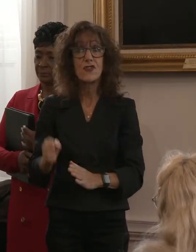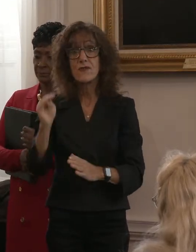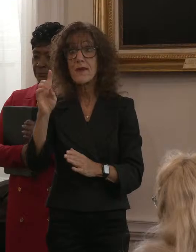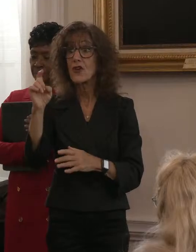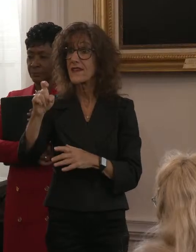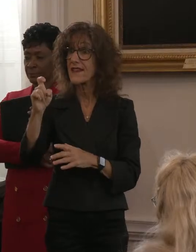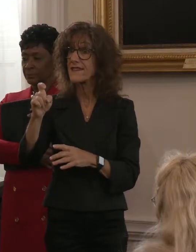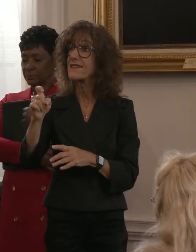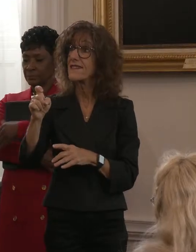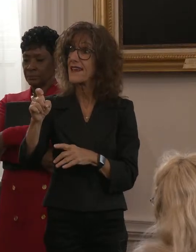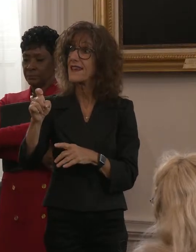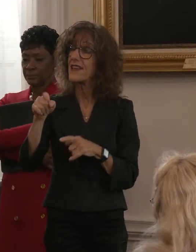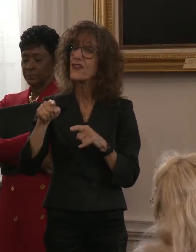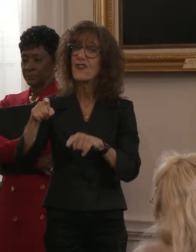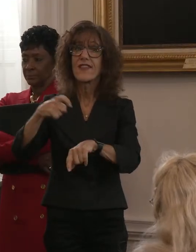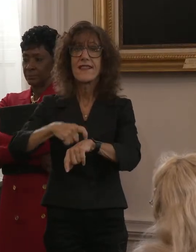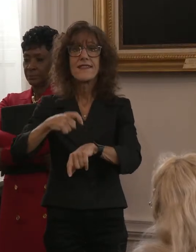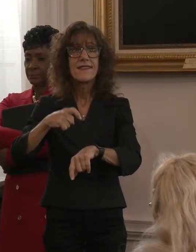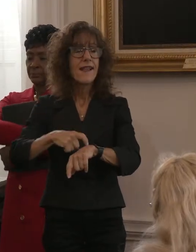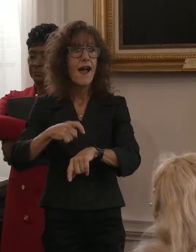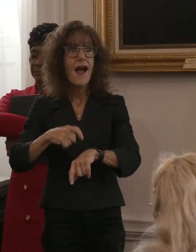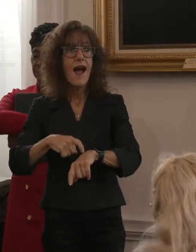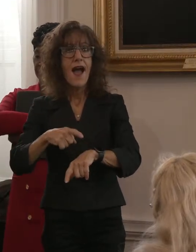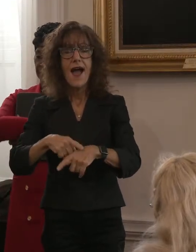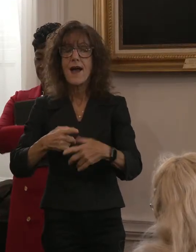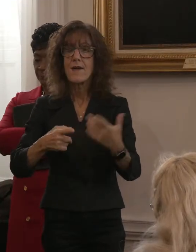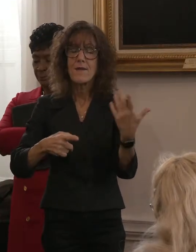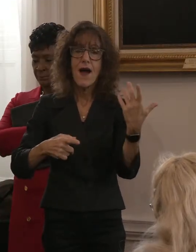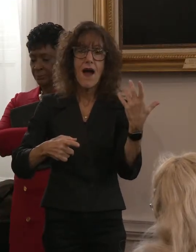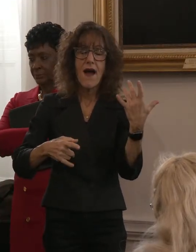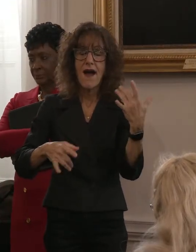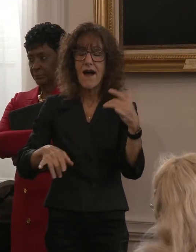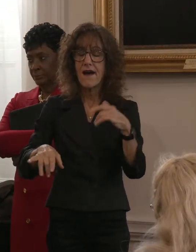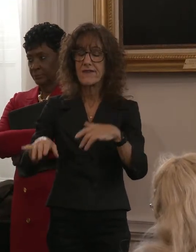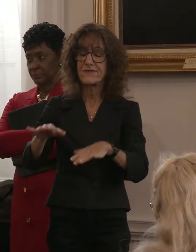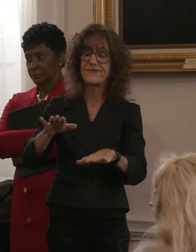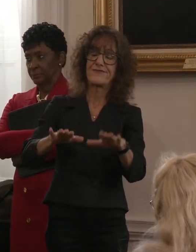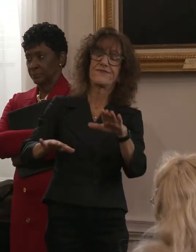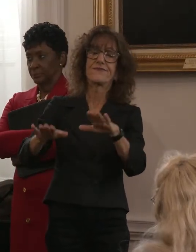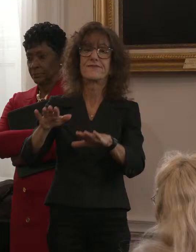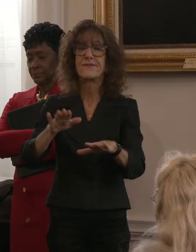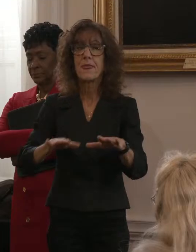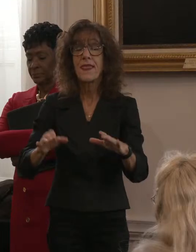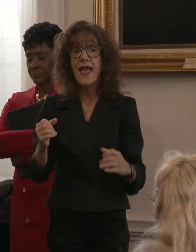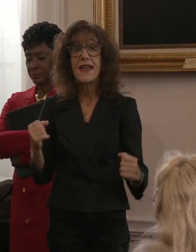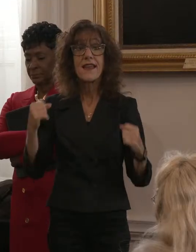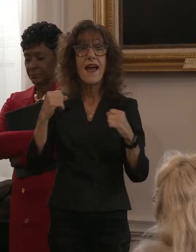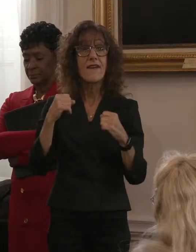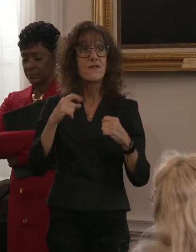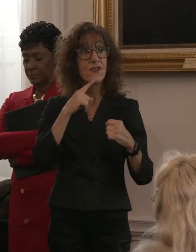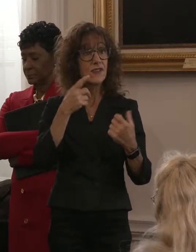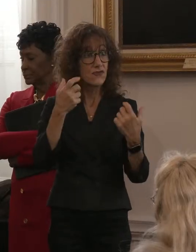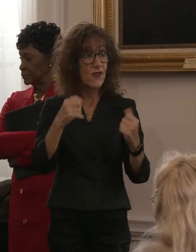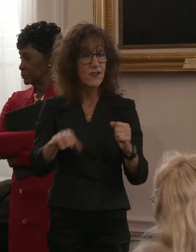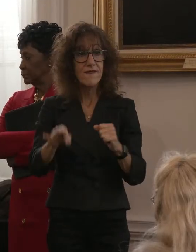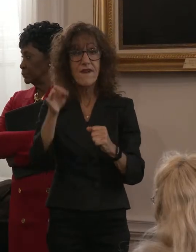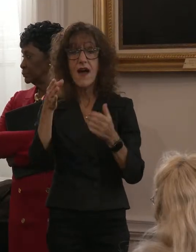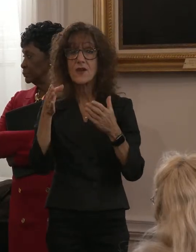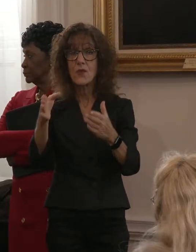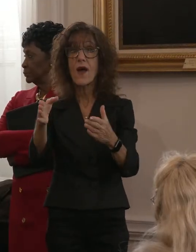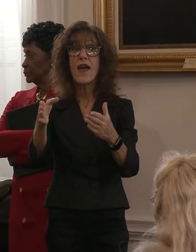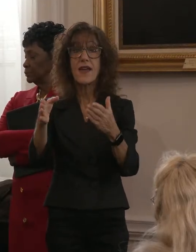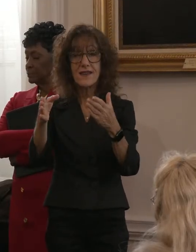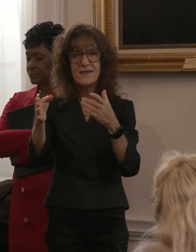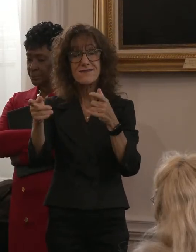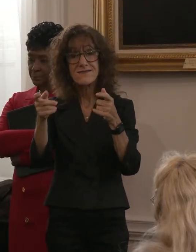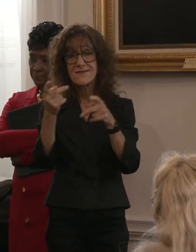in this time of unbelievable uncertainty, and have fought to find ways to balance competing interests and move these big